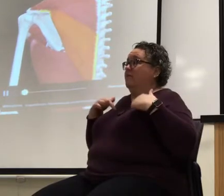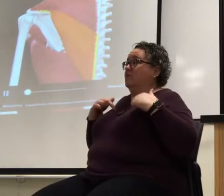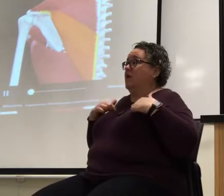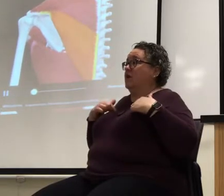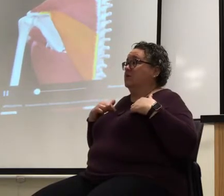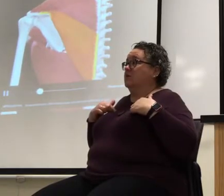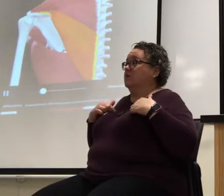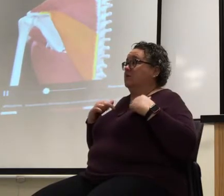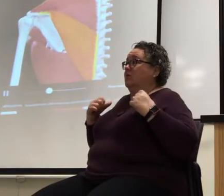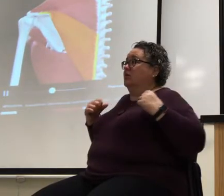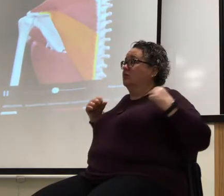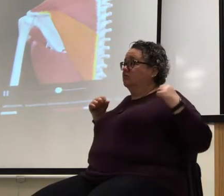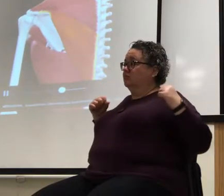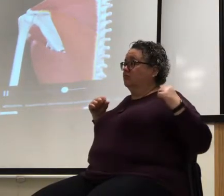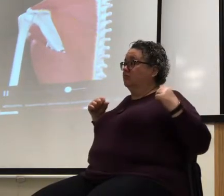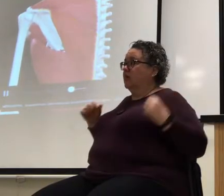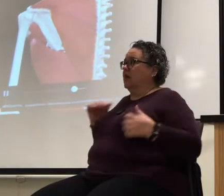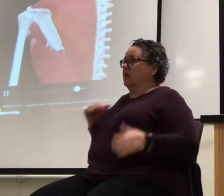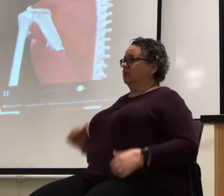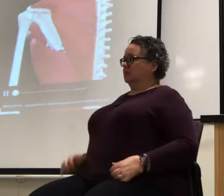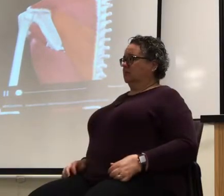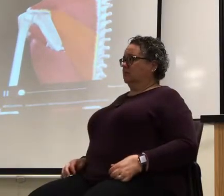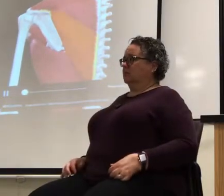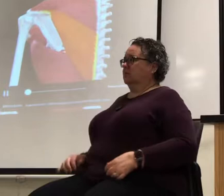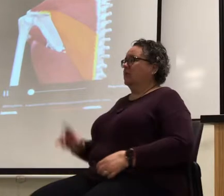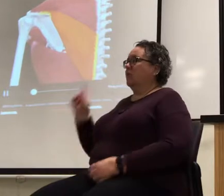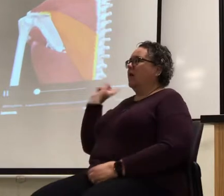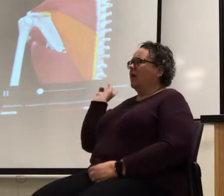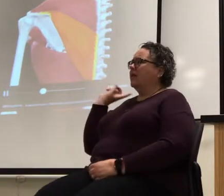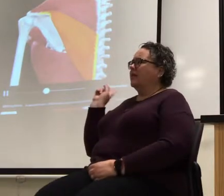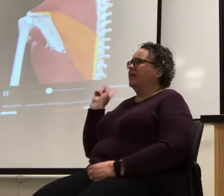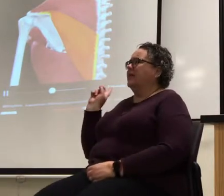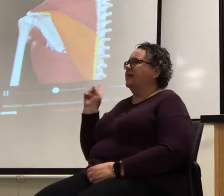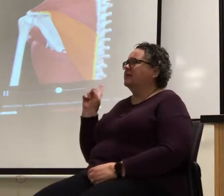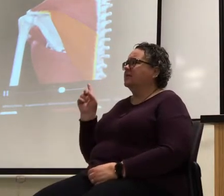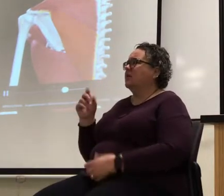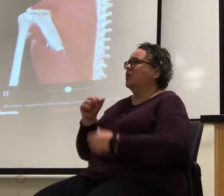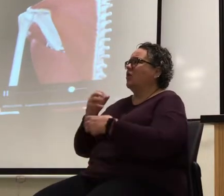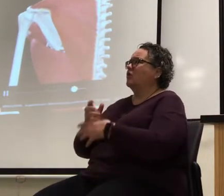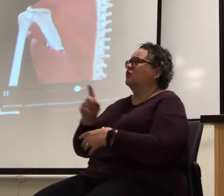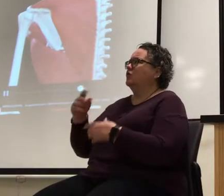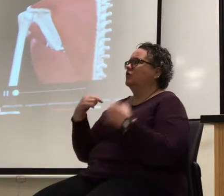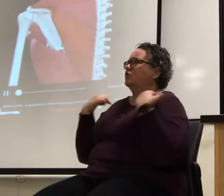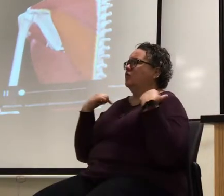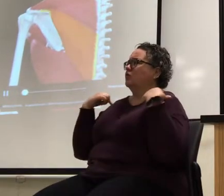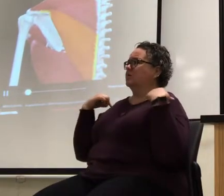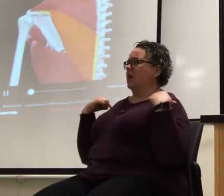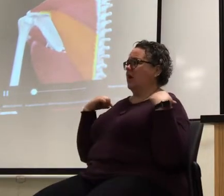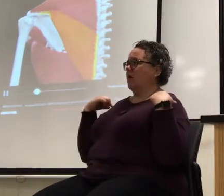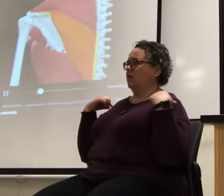Like when you're like straightening up? Well, this makes you pull your shoulders down.